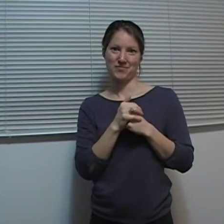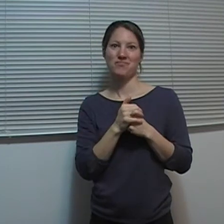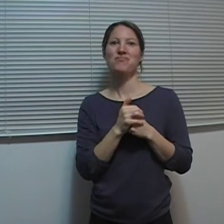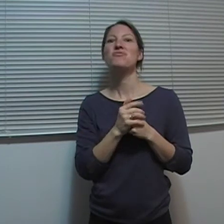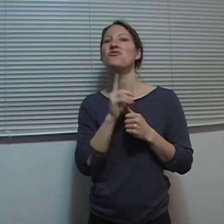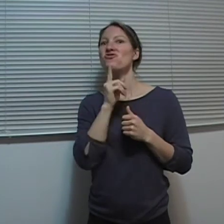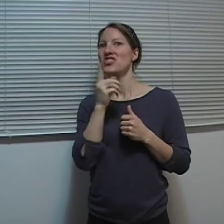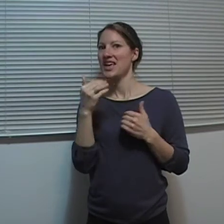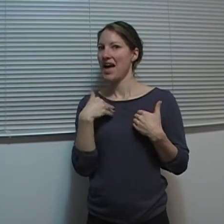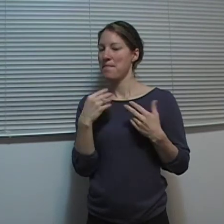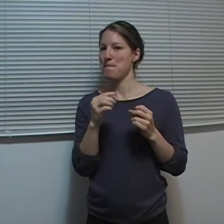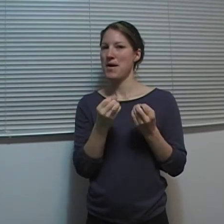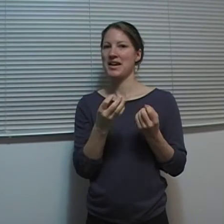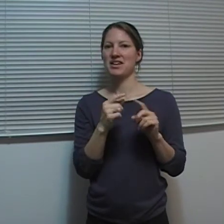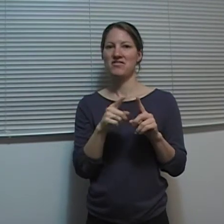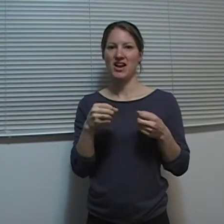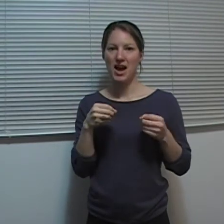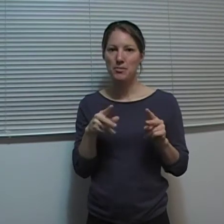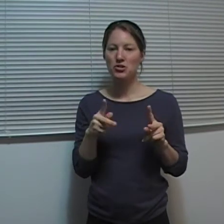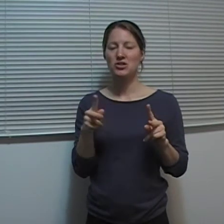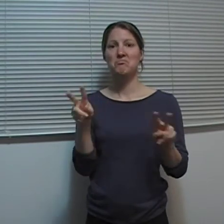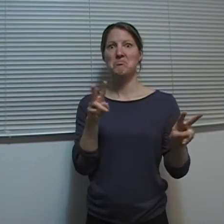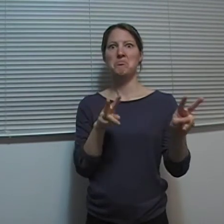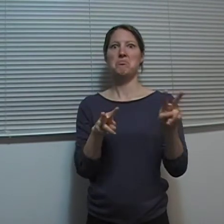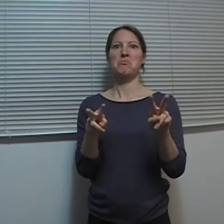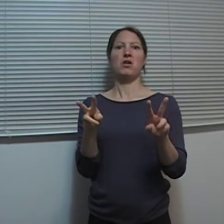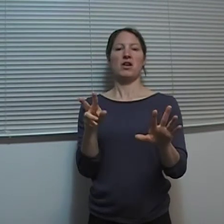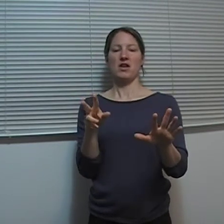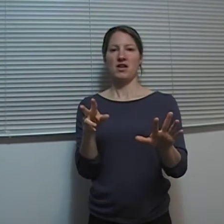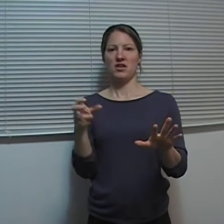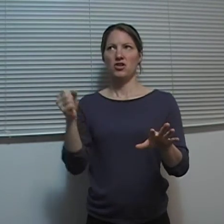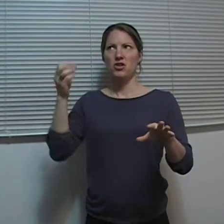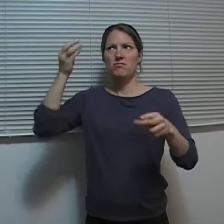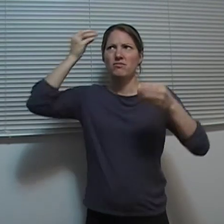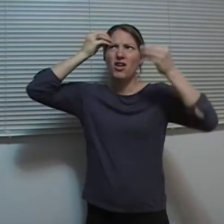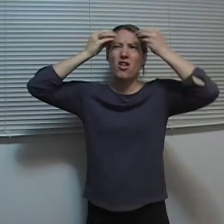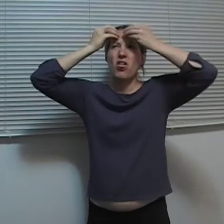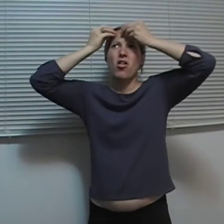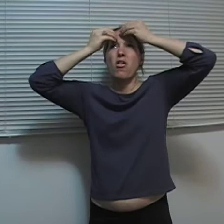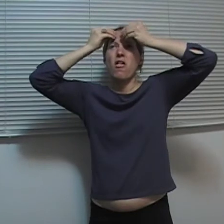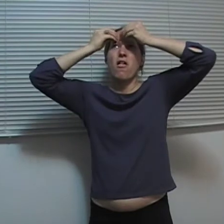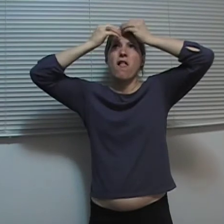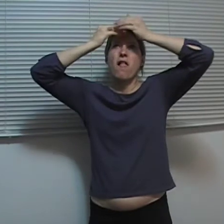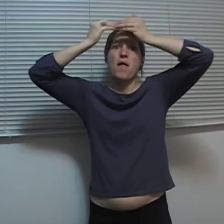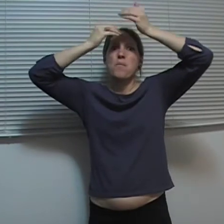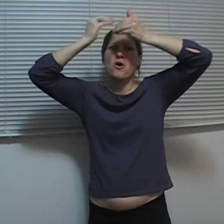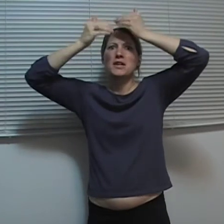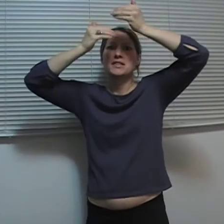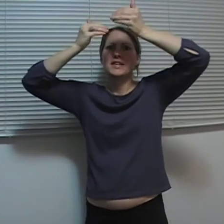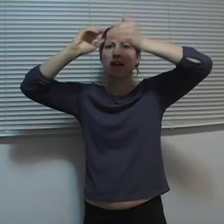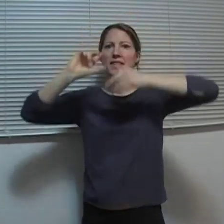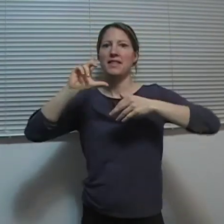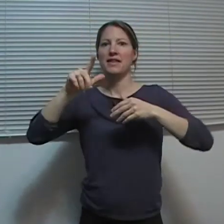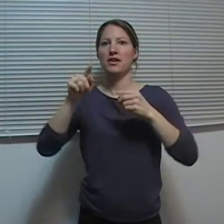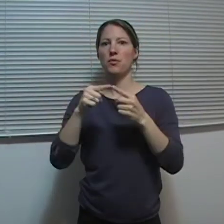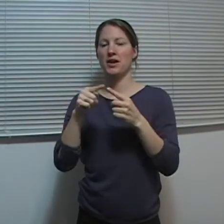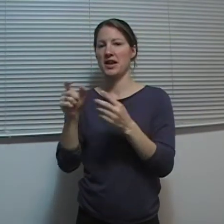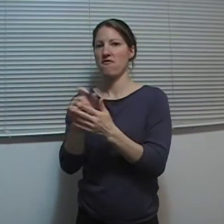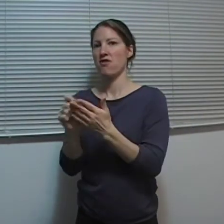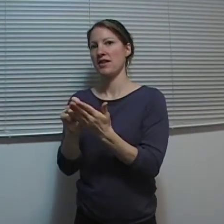it and put it in his brain and brought it back out again to you in Taming of the Shrew? William Shakespeare. I know we talk